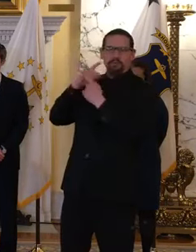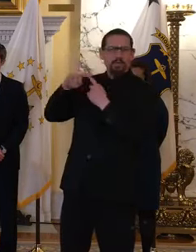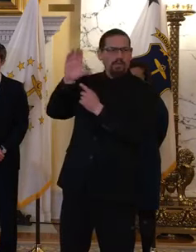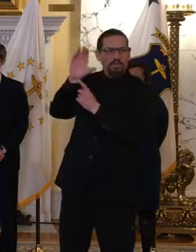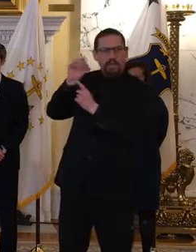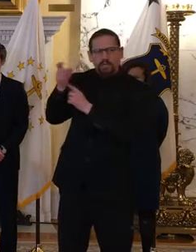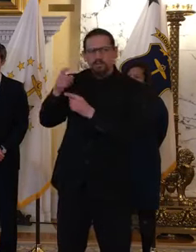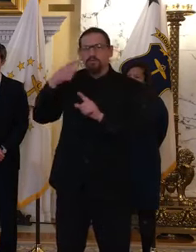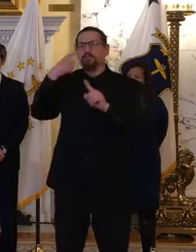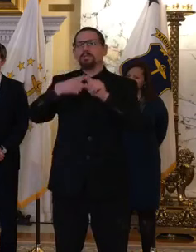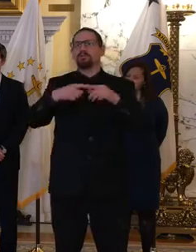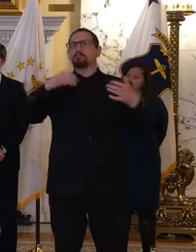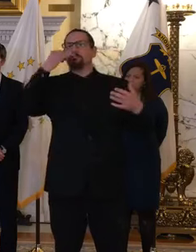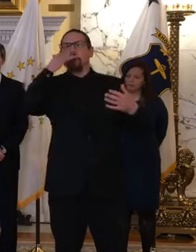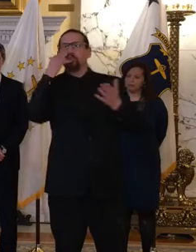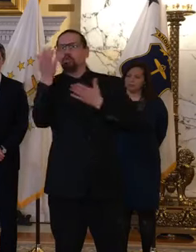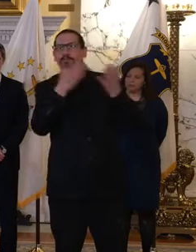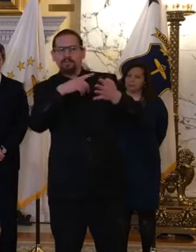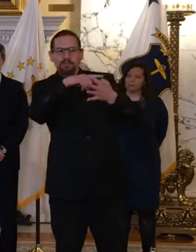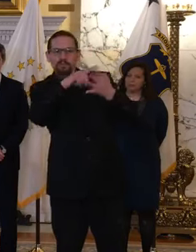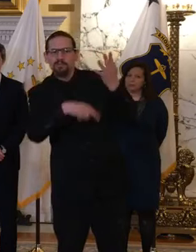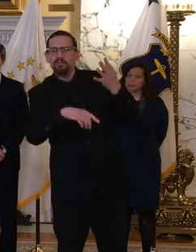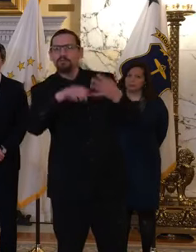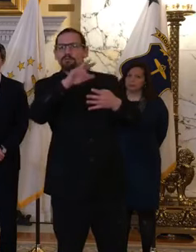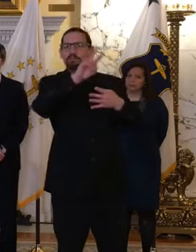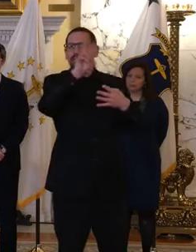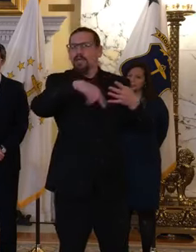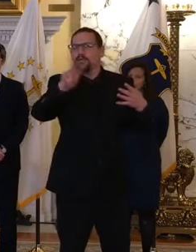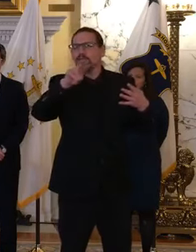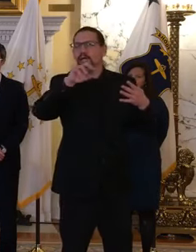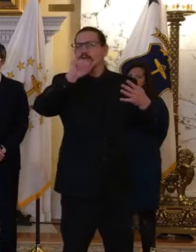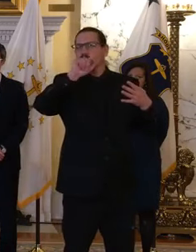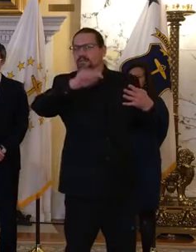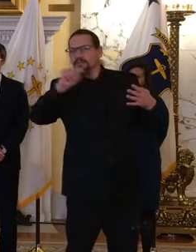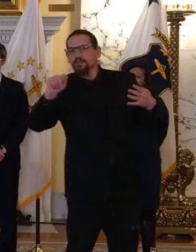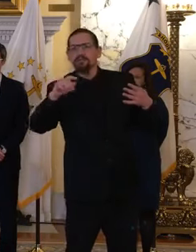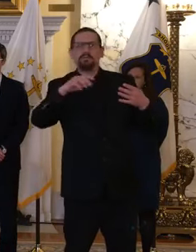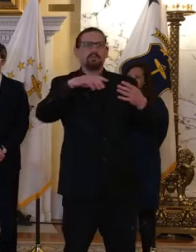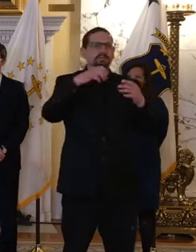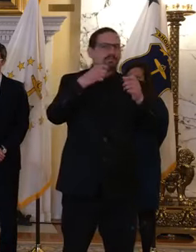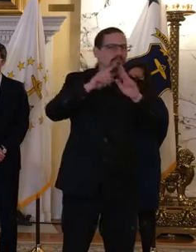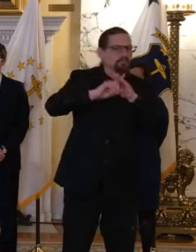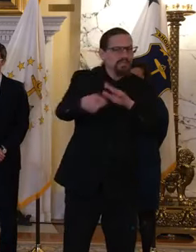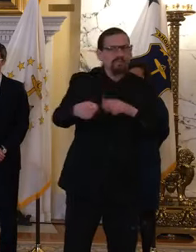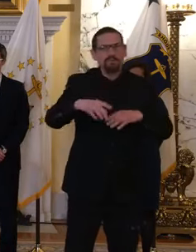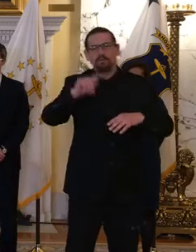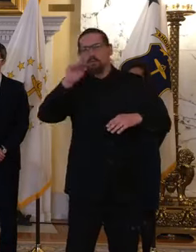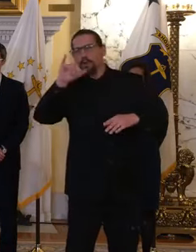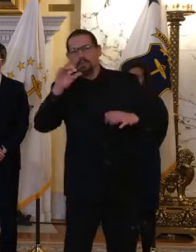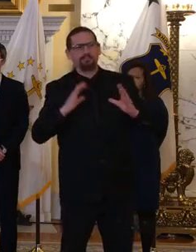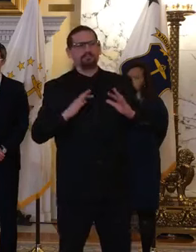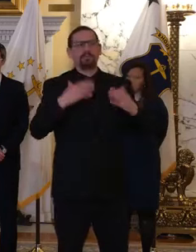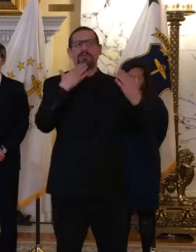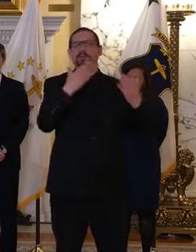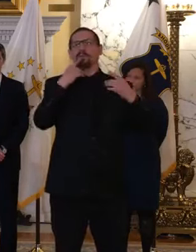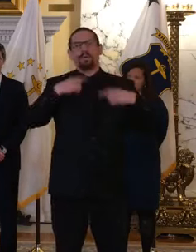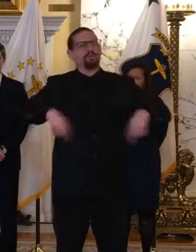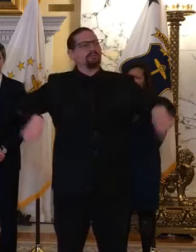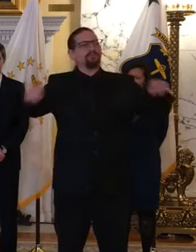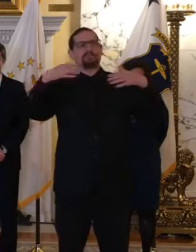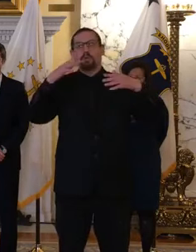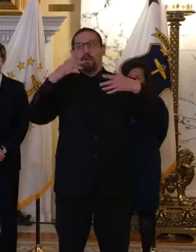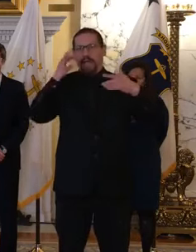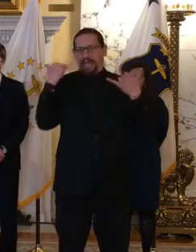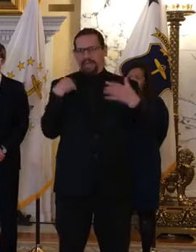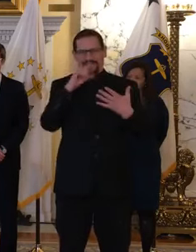Sprint, you guys are fantastic. You're pitching in, and I want to thank you. I know that was a lot of information. Don't worry if you didn't get it